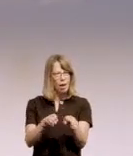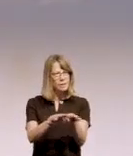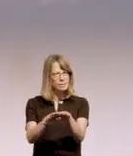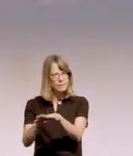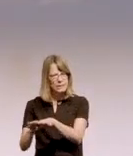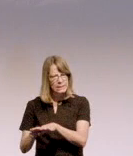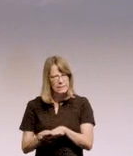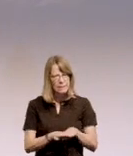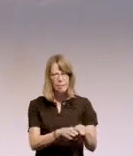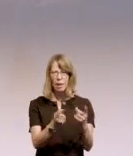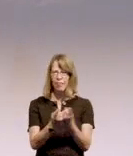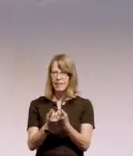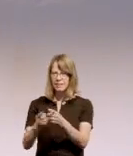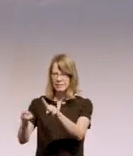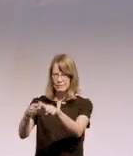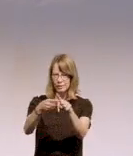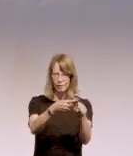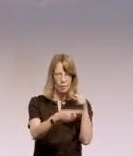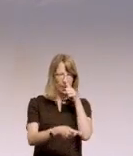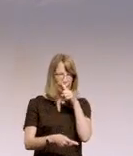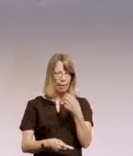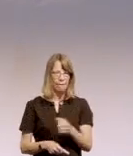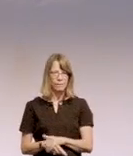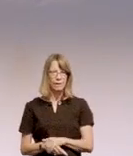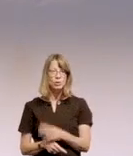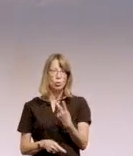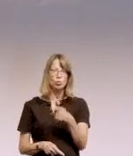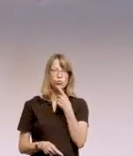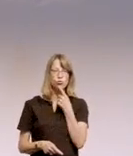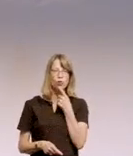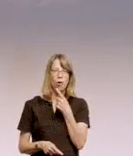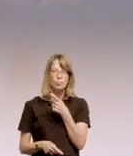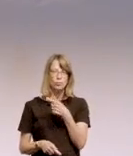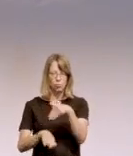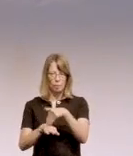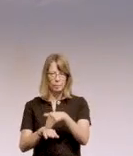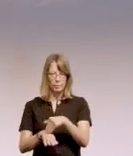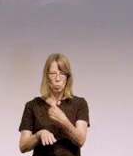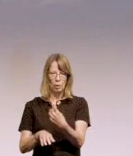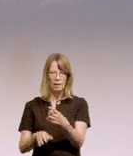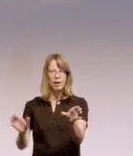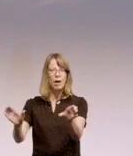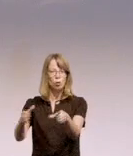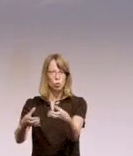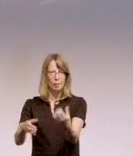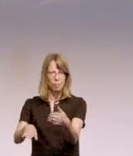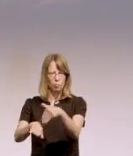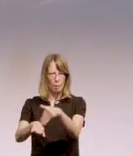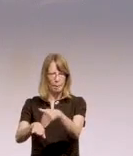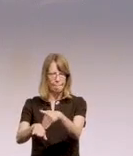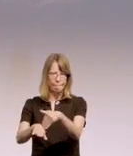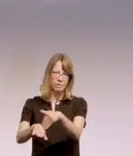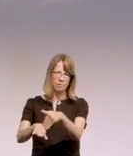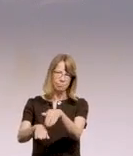them. Users have, well, there's two types of problems. There's problems that are experienced by the group, and there's problems that are experienced